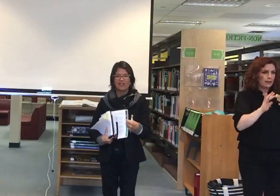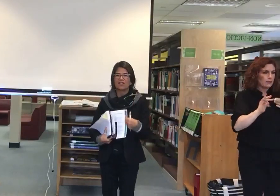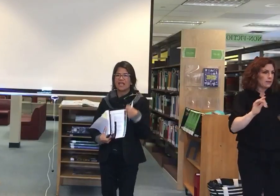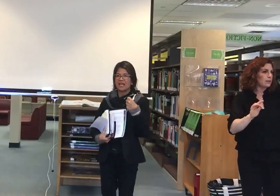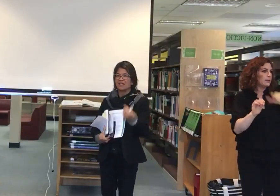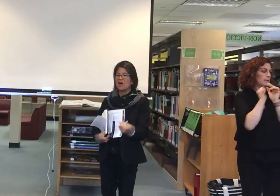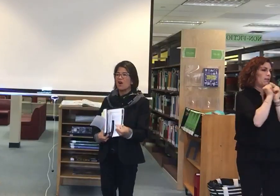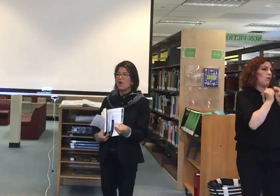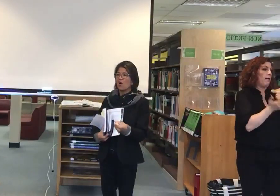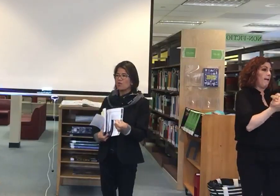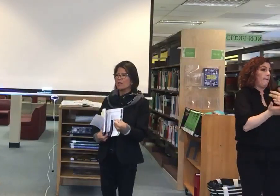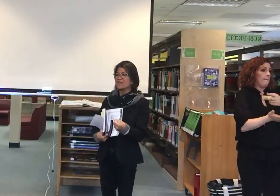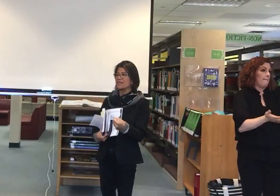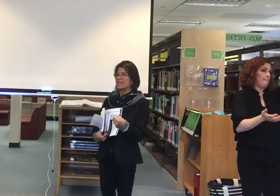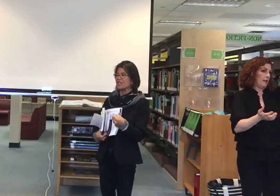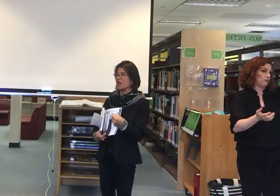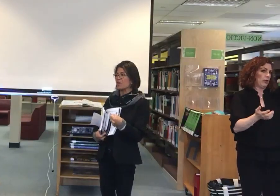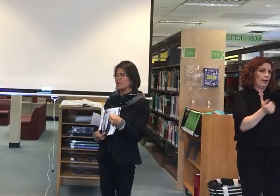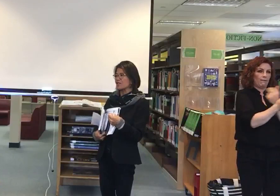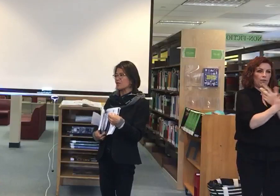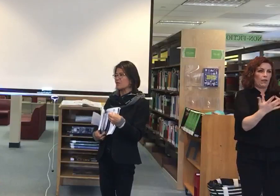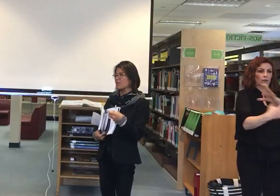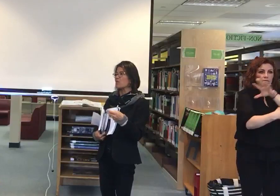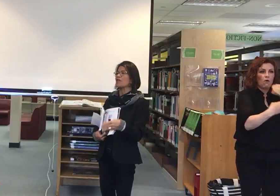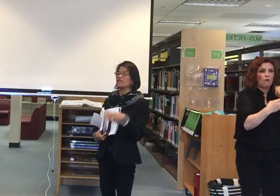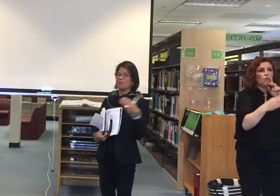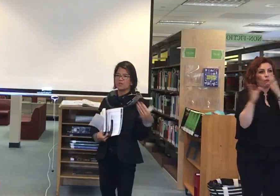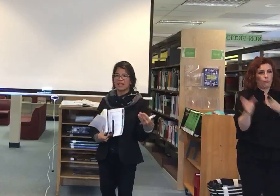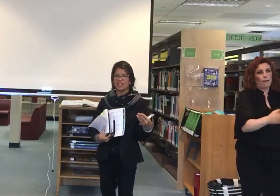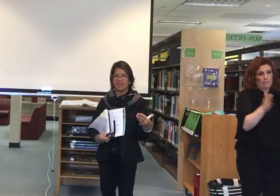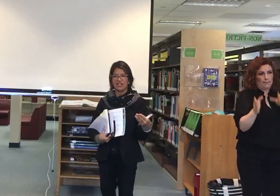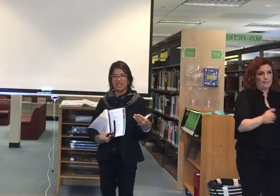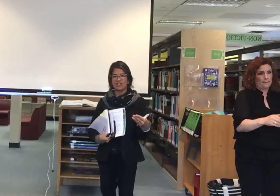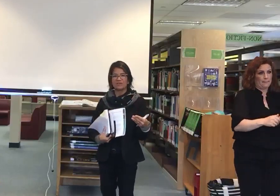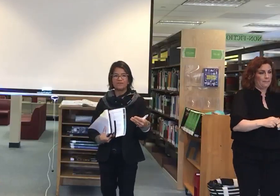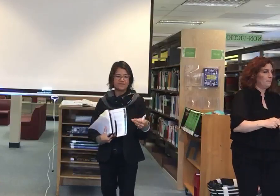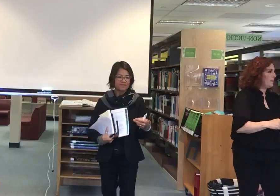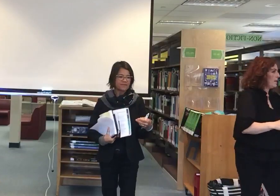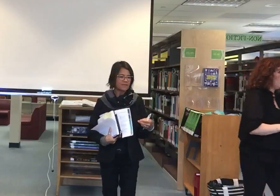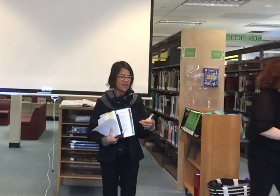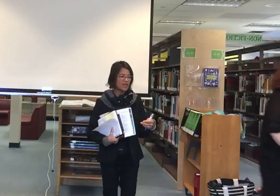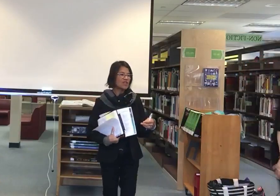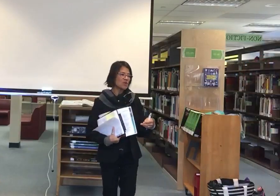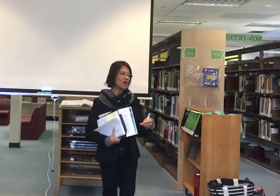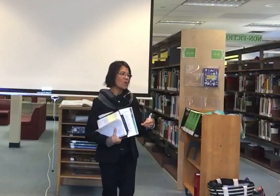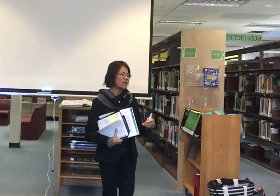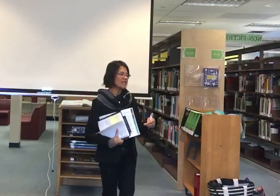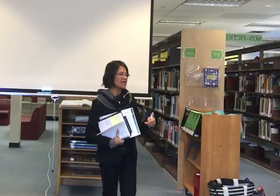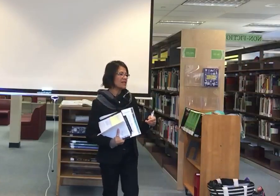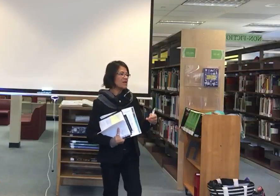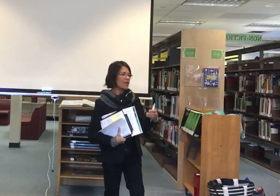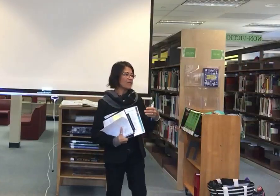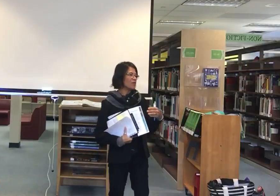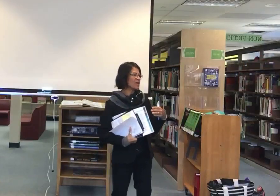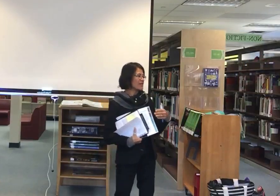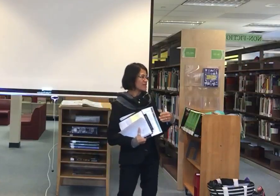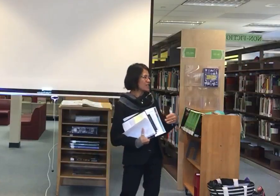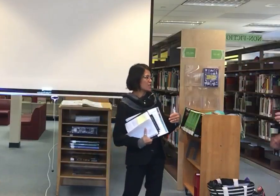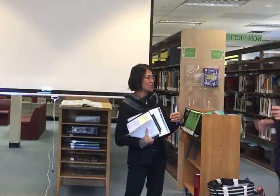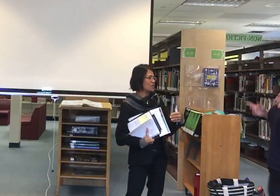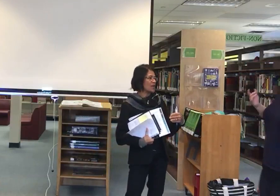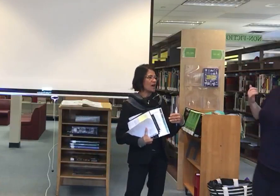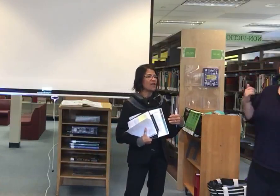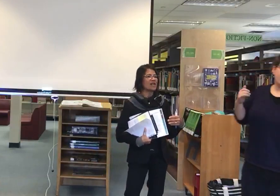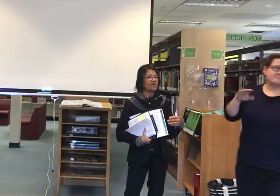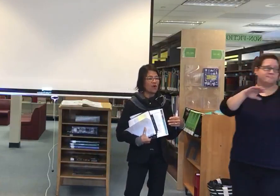helping them to understand all the pieces that need to go into moving into post-secondary education. So our hope is that by moving